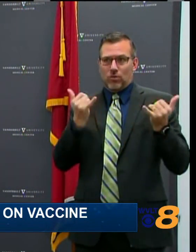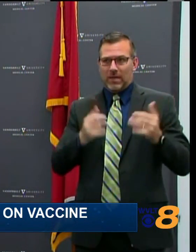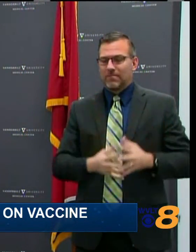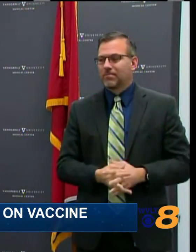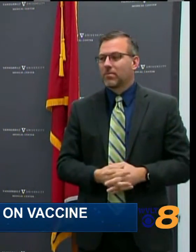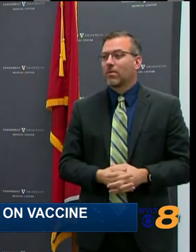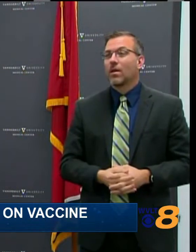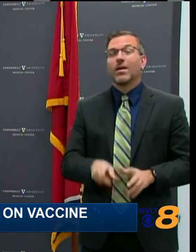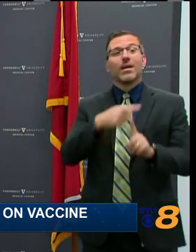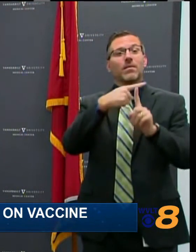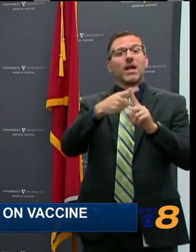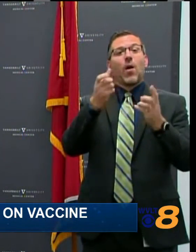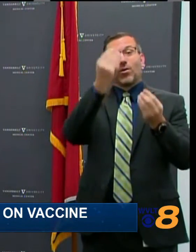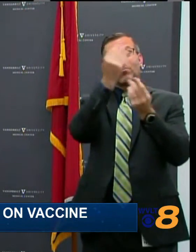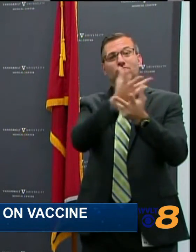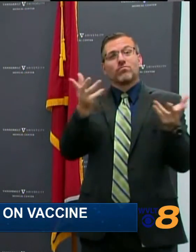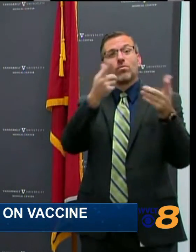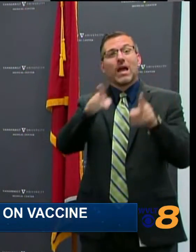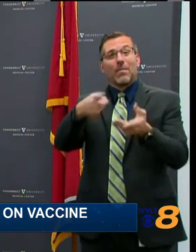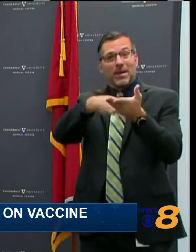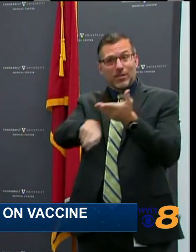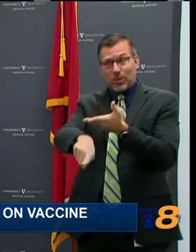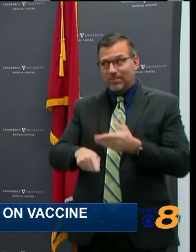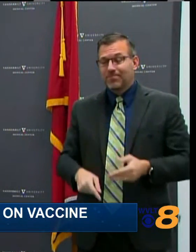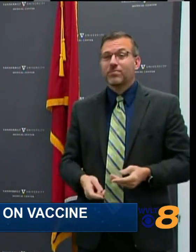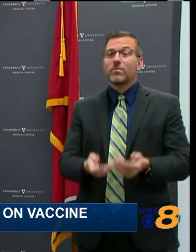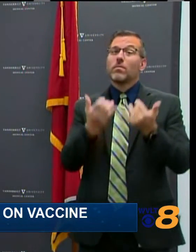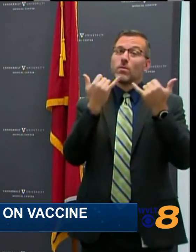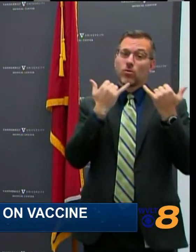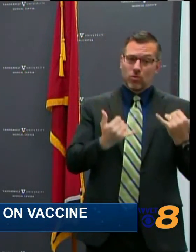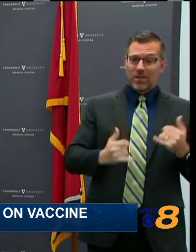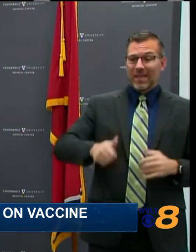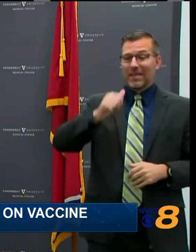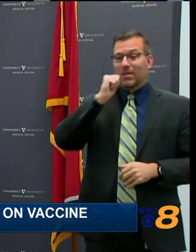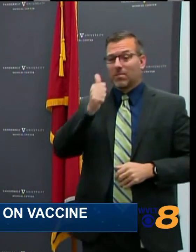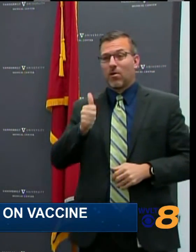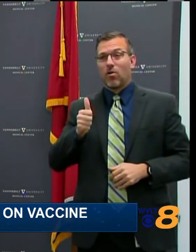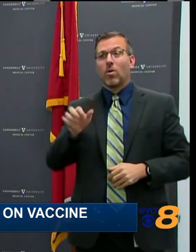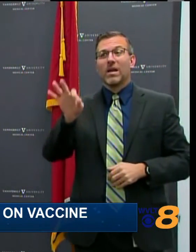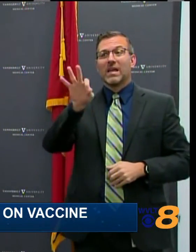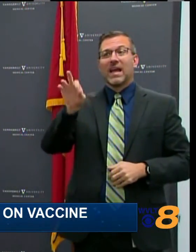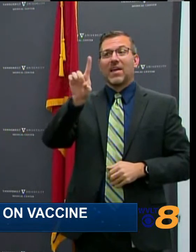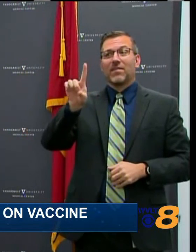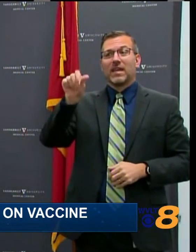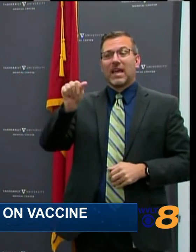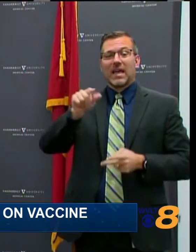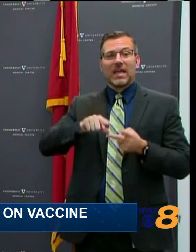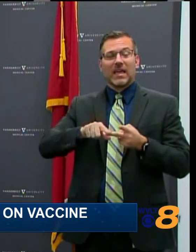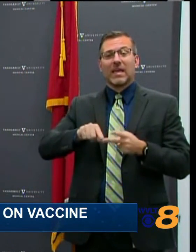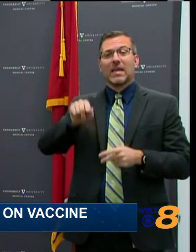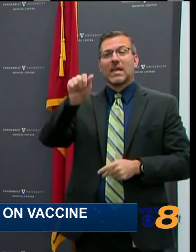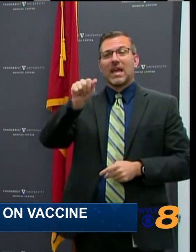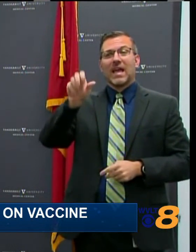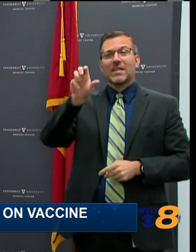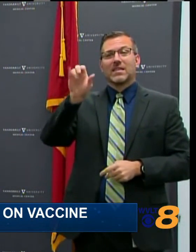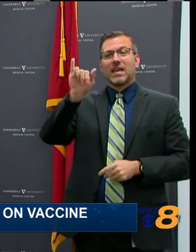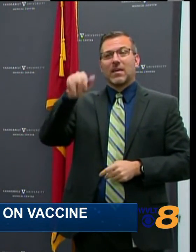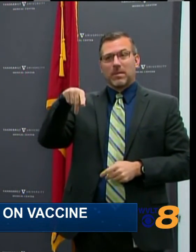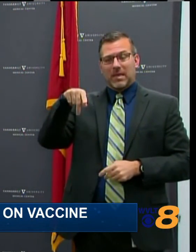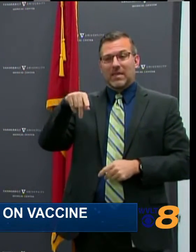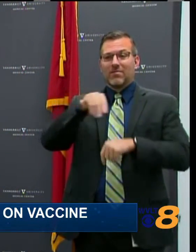alert you to what's happening next week. So today and tomorrow, the FDA and the ACIP, Advisory Committee on